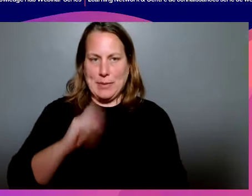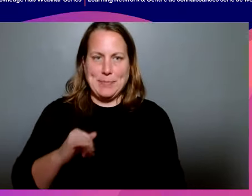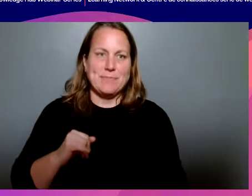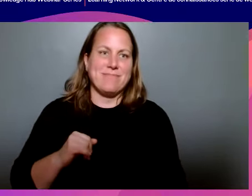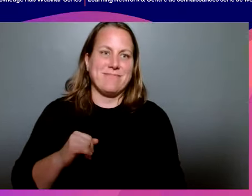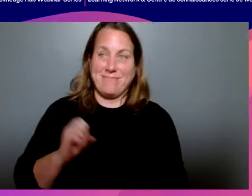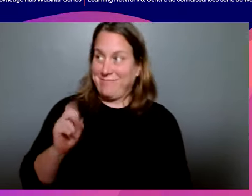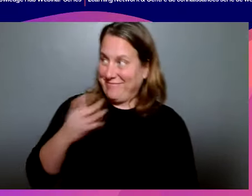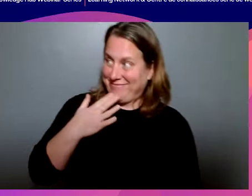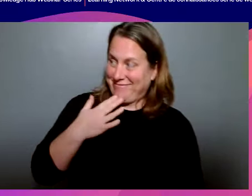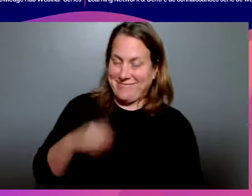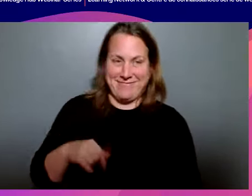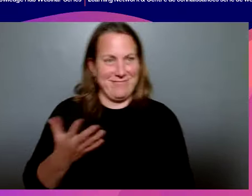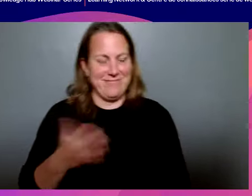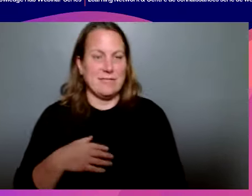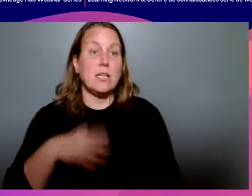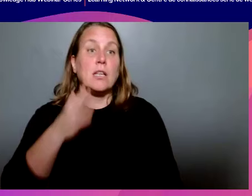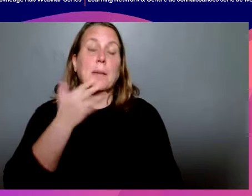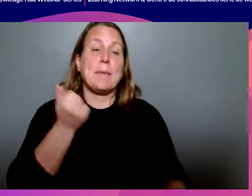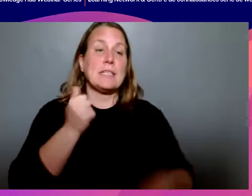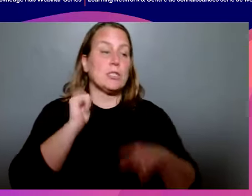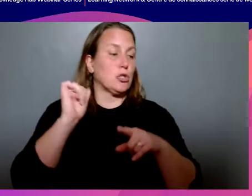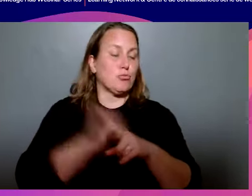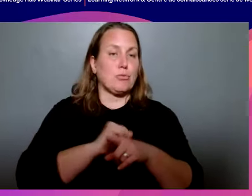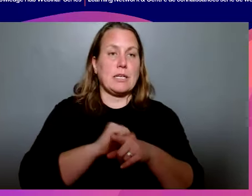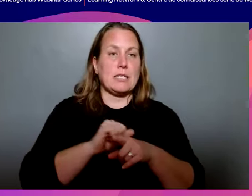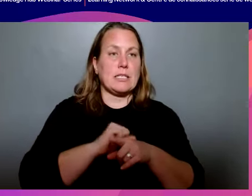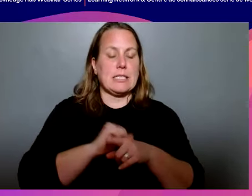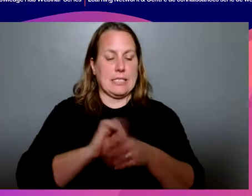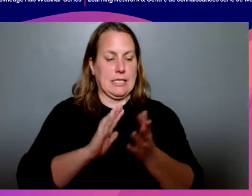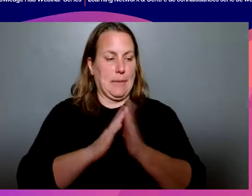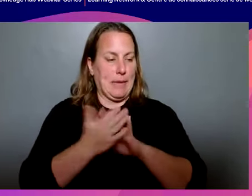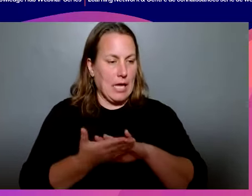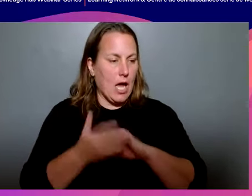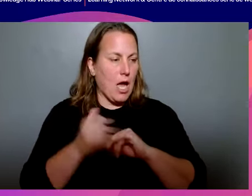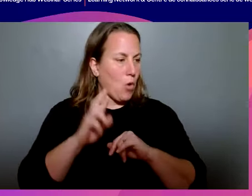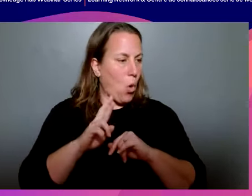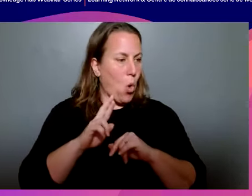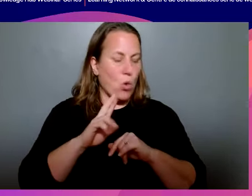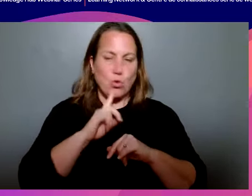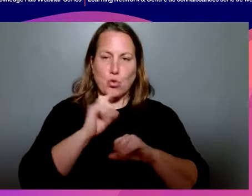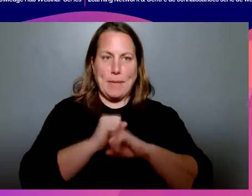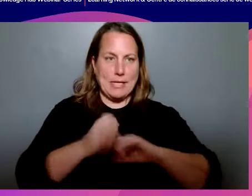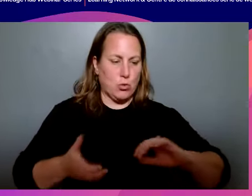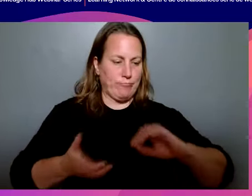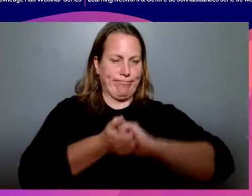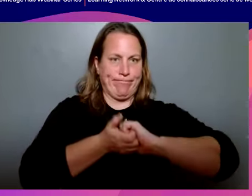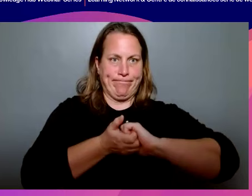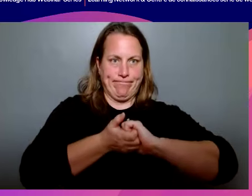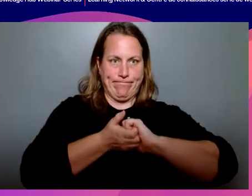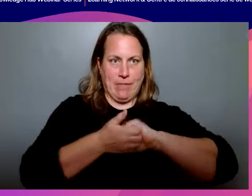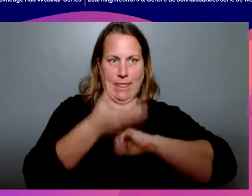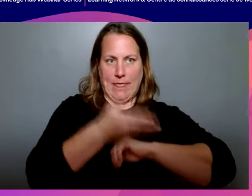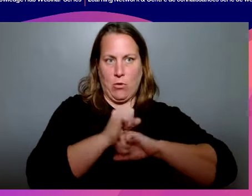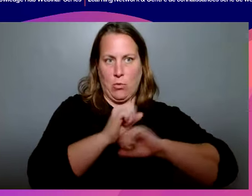you. Yeah. What are the best practices to become or to be an ally in workplace